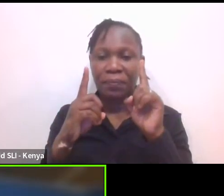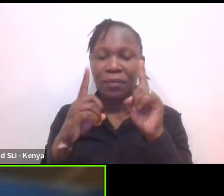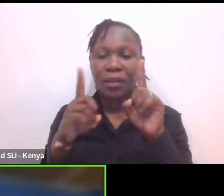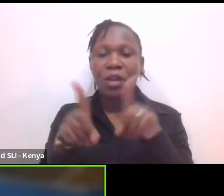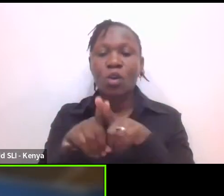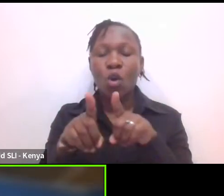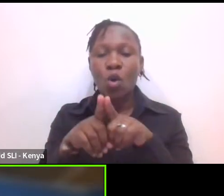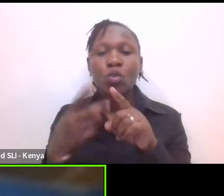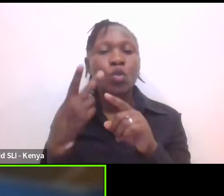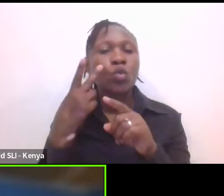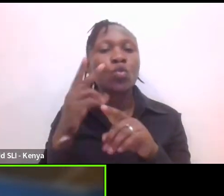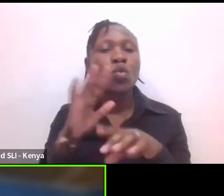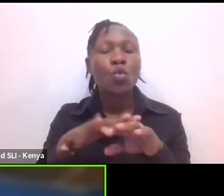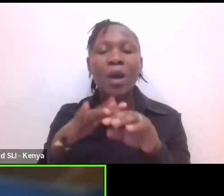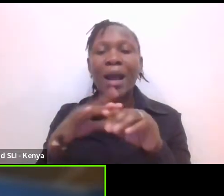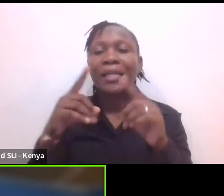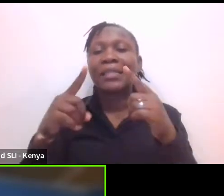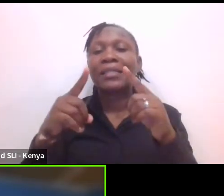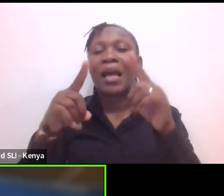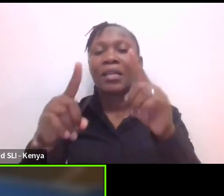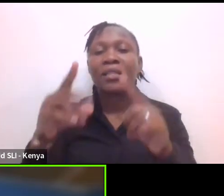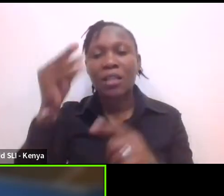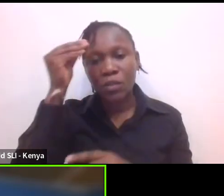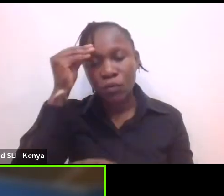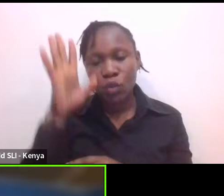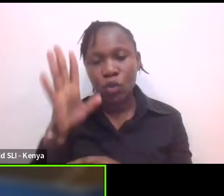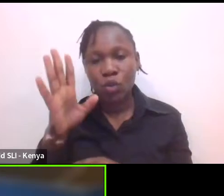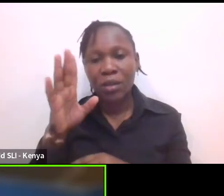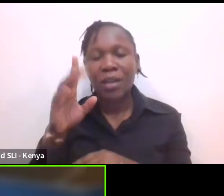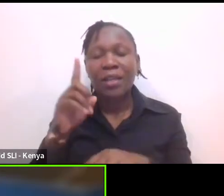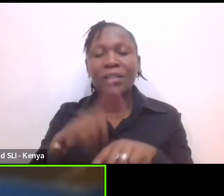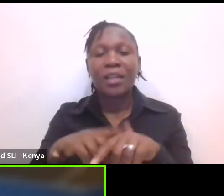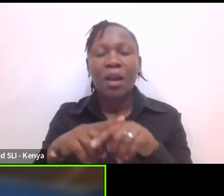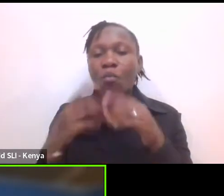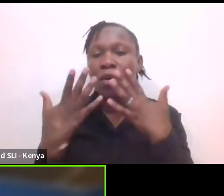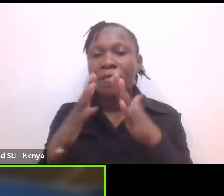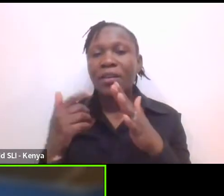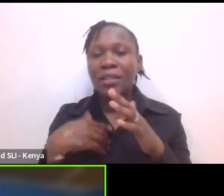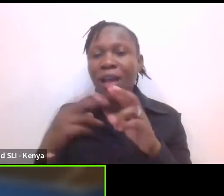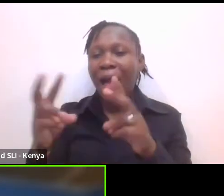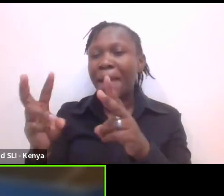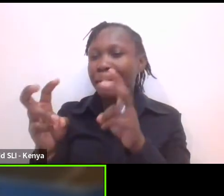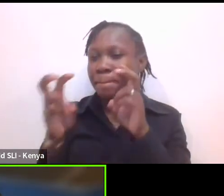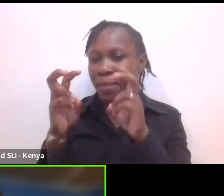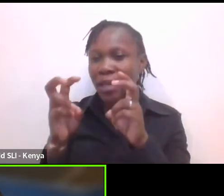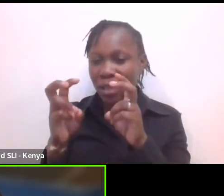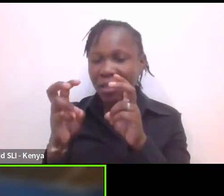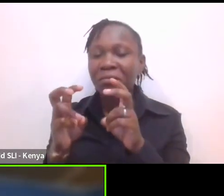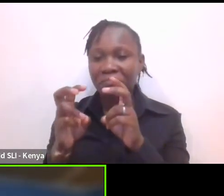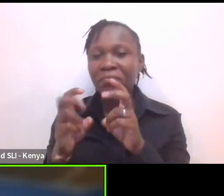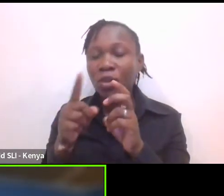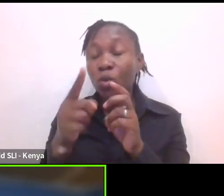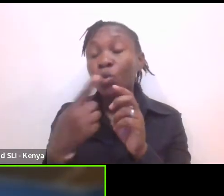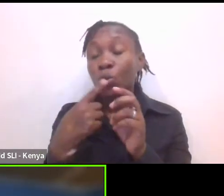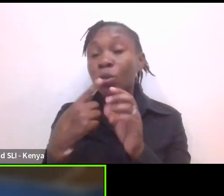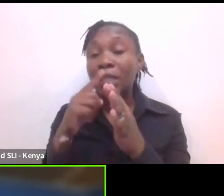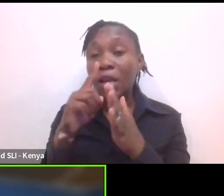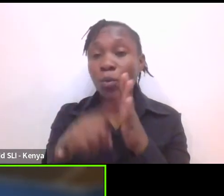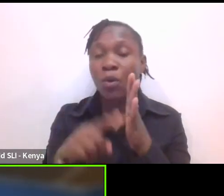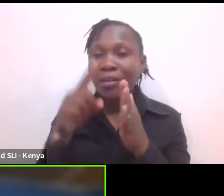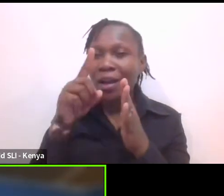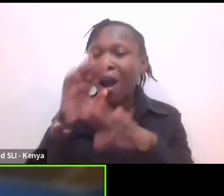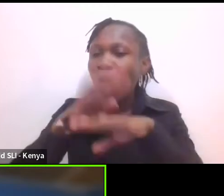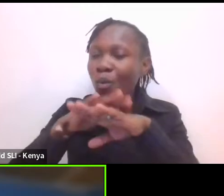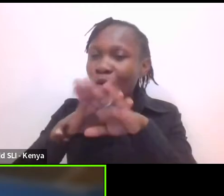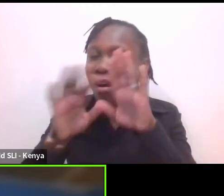student after they leave. That's one of the things that I really picked up and keyed in on at the beginning, because you said that an effective curriculum